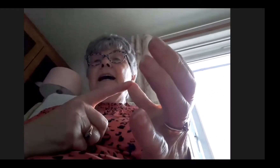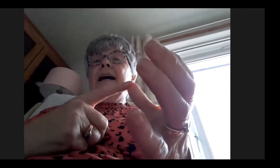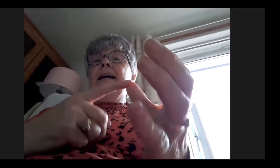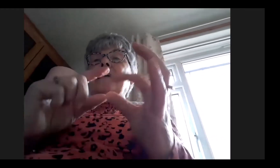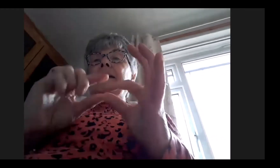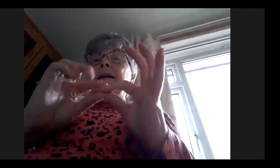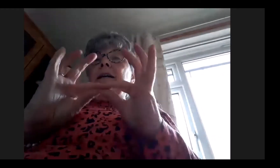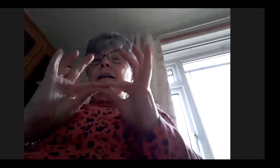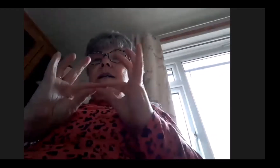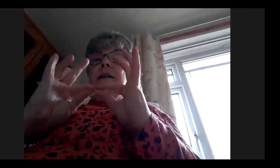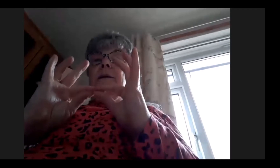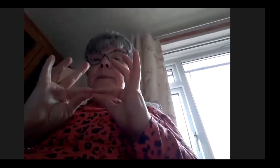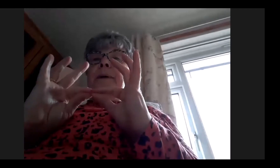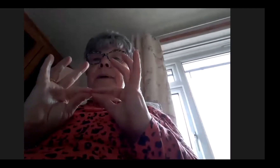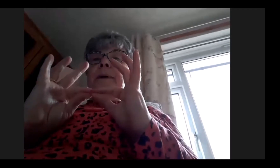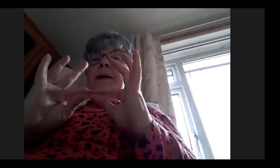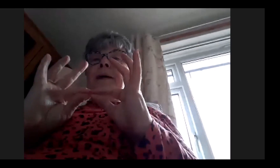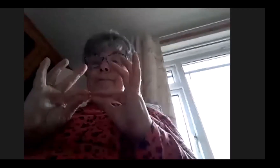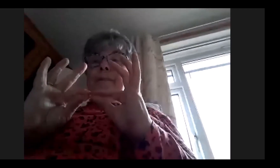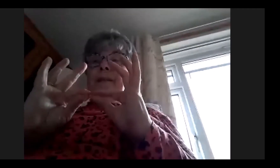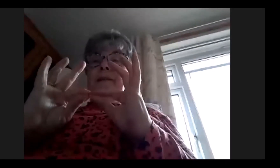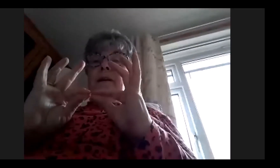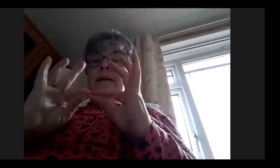A. Your B. It's like that.